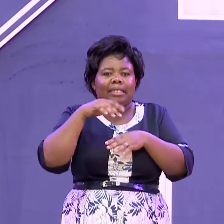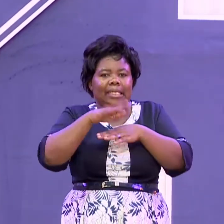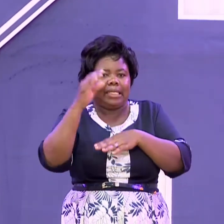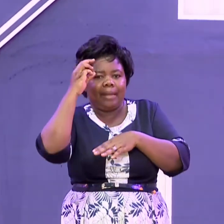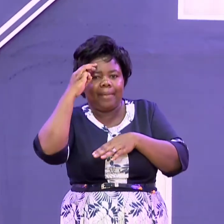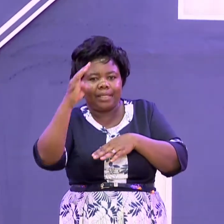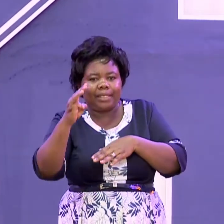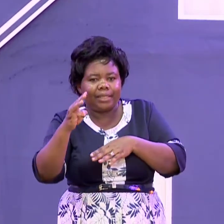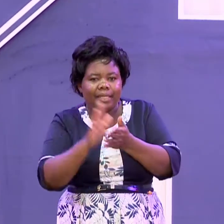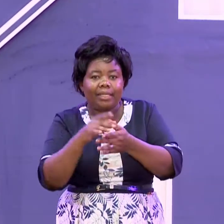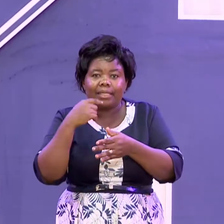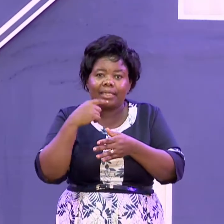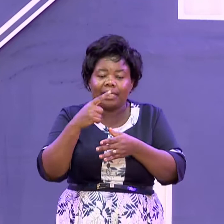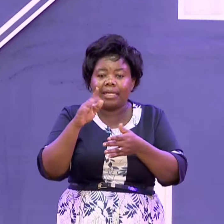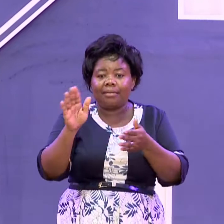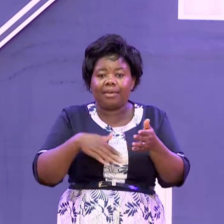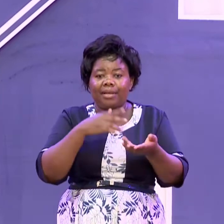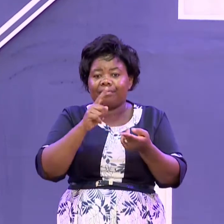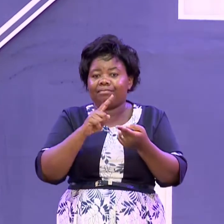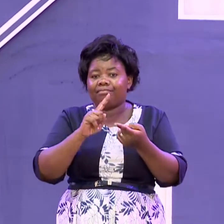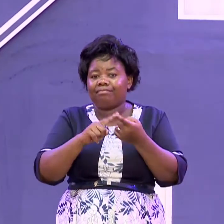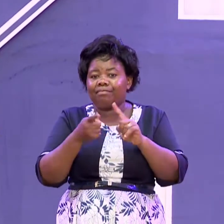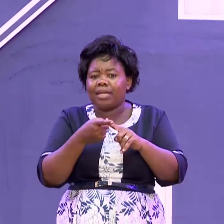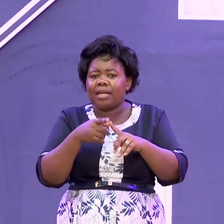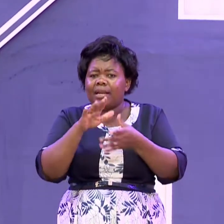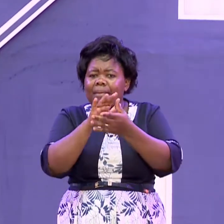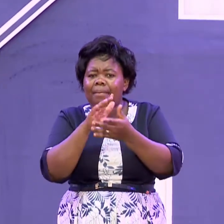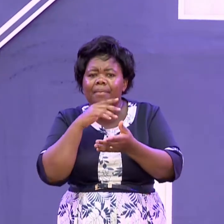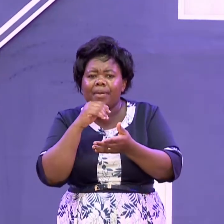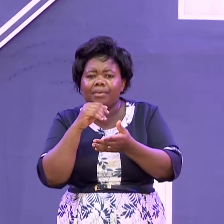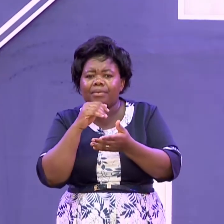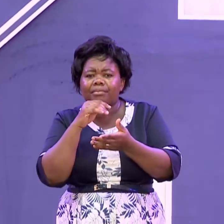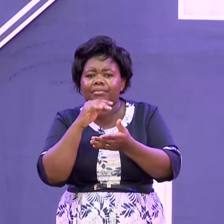sent a message. And he said, our friend, the